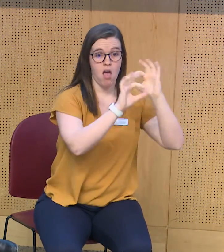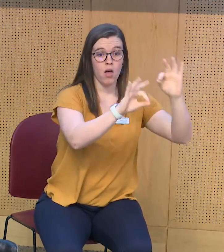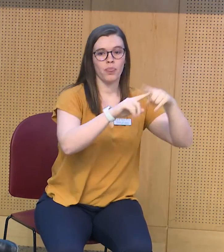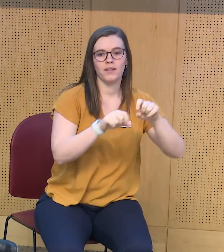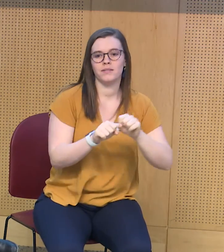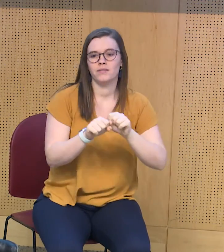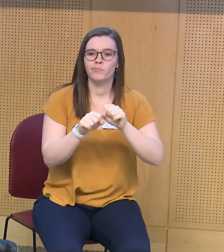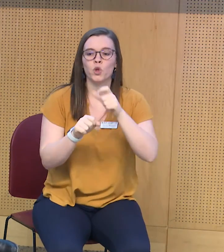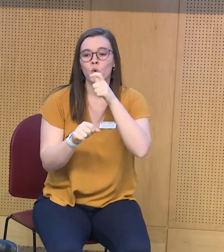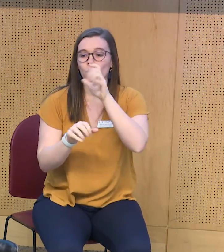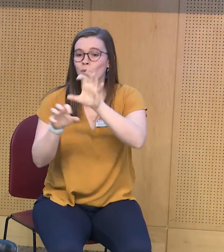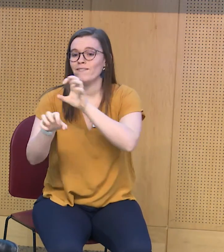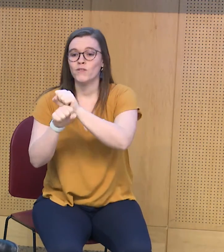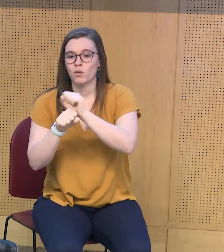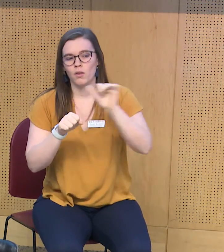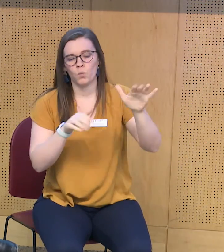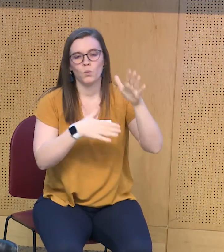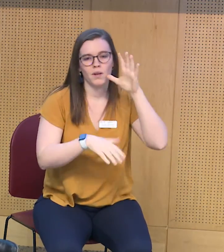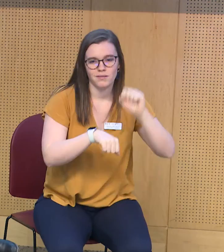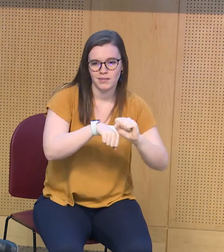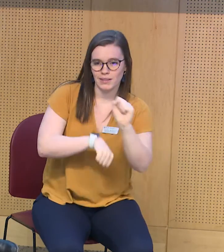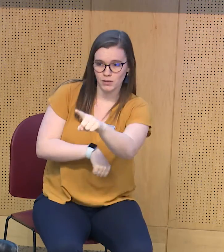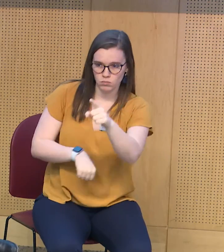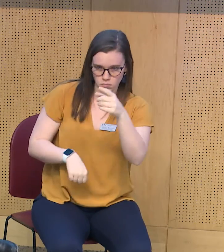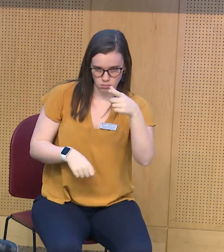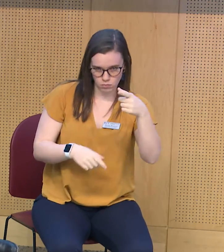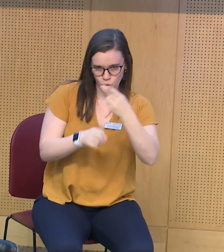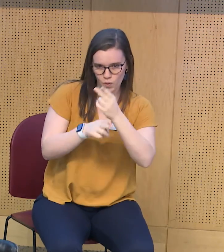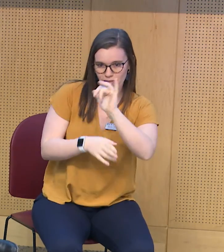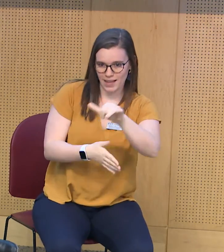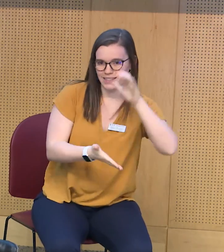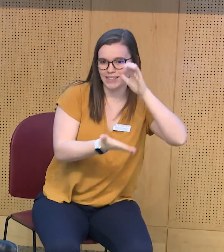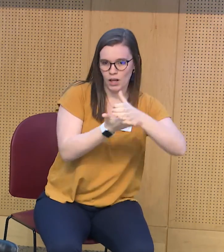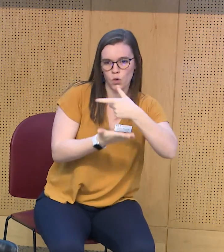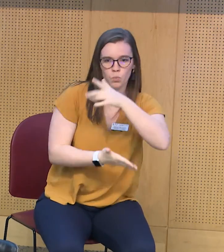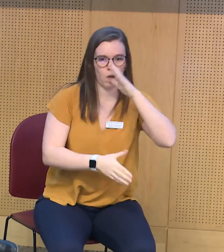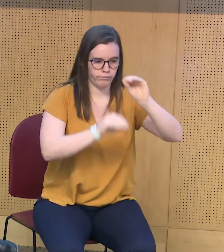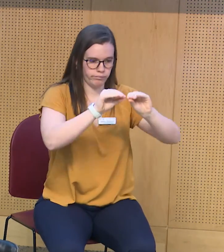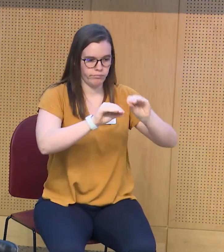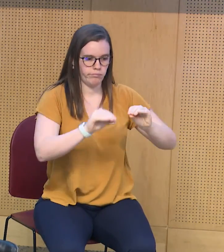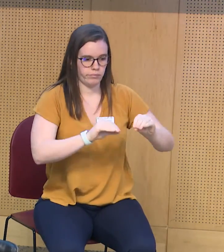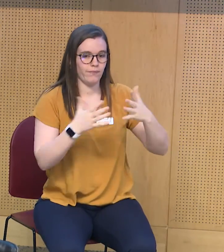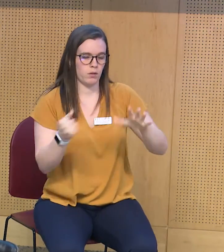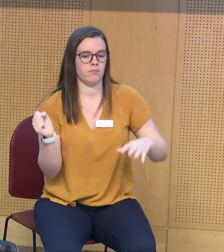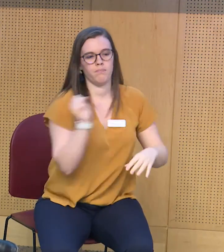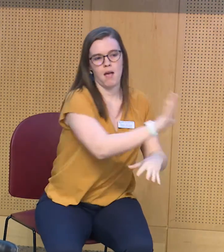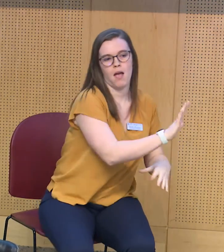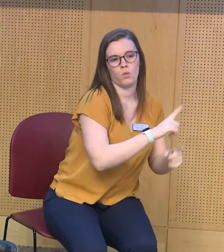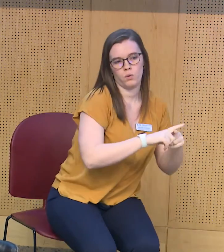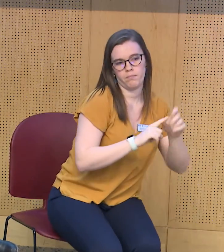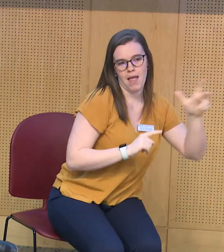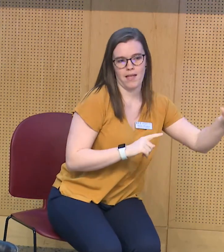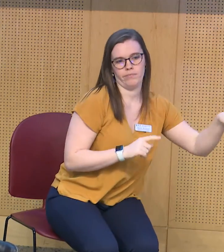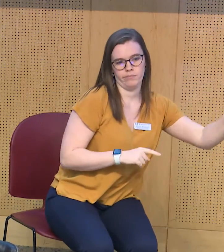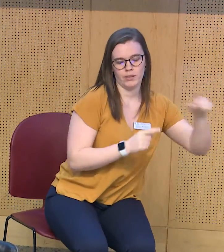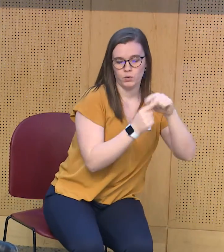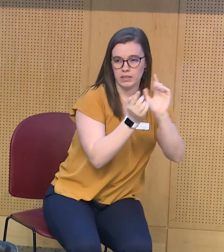be sent pictures and a floor map, so you have access to that to make arrangements for your event within the